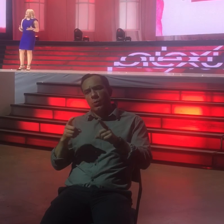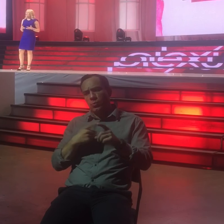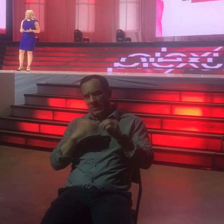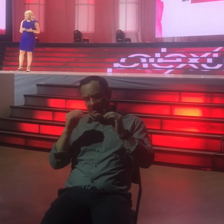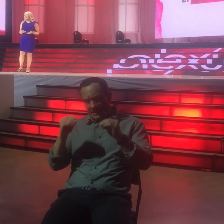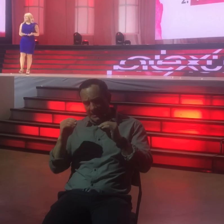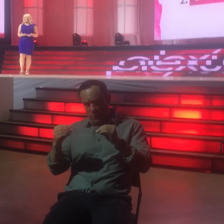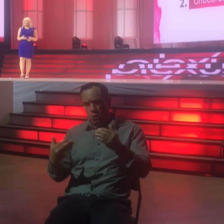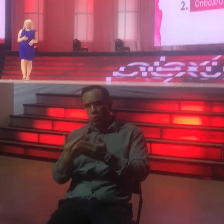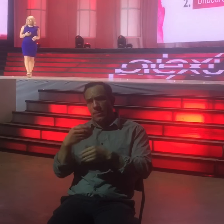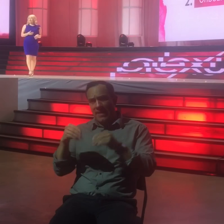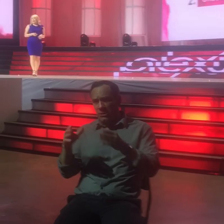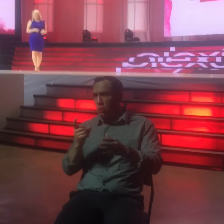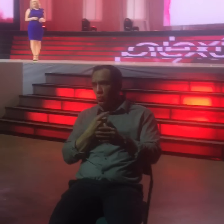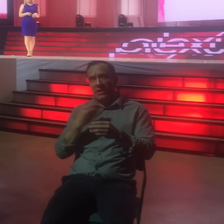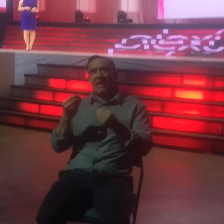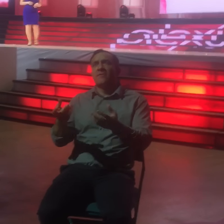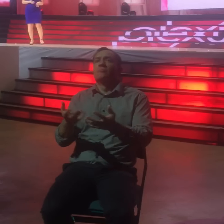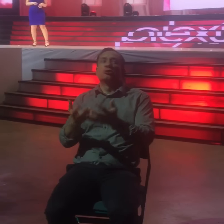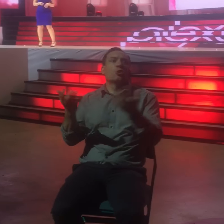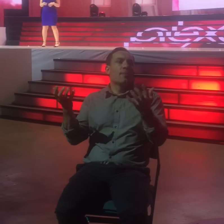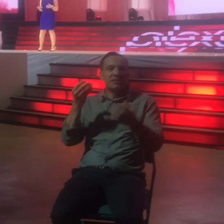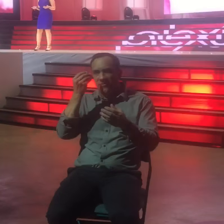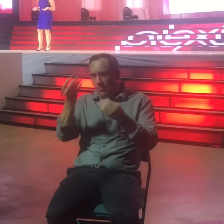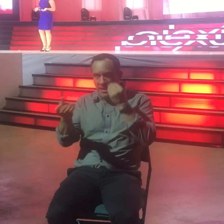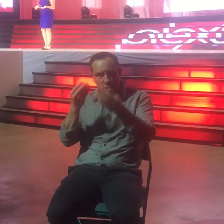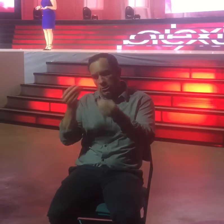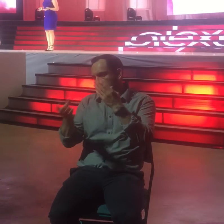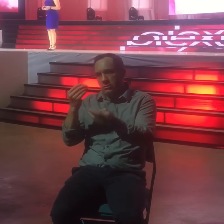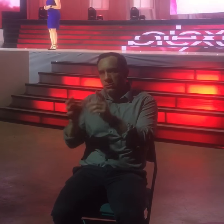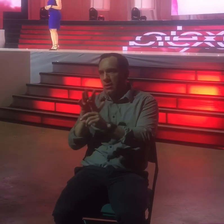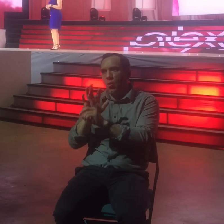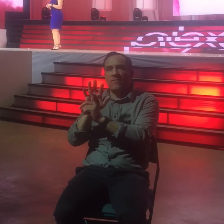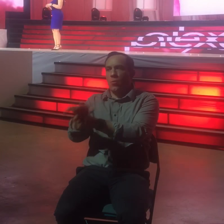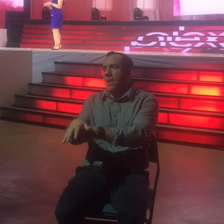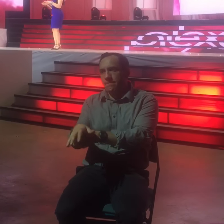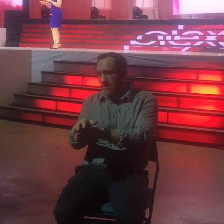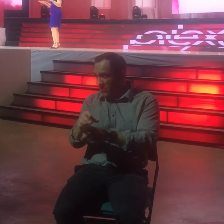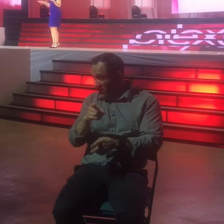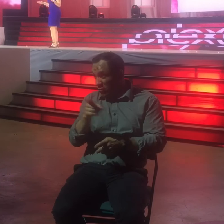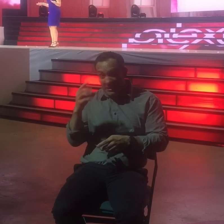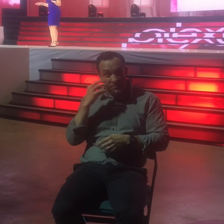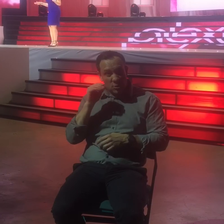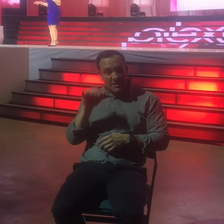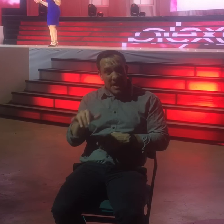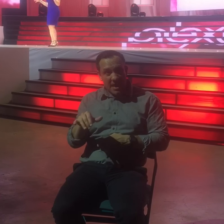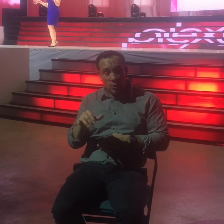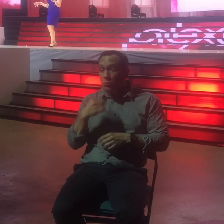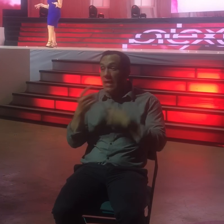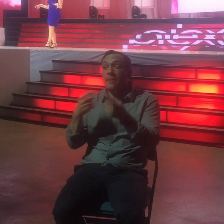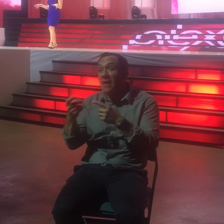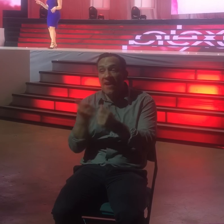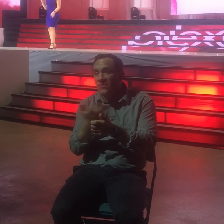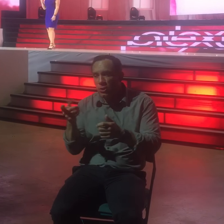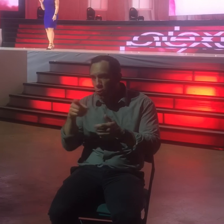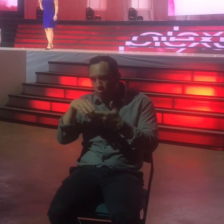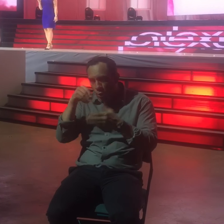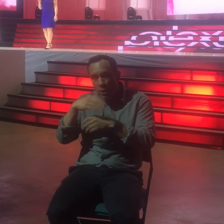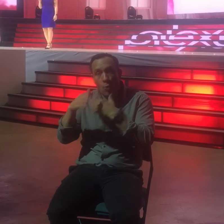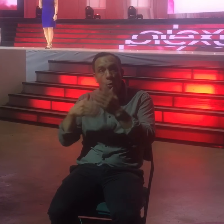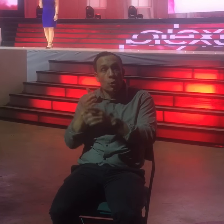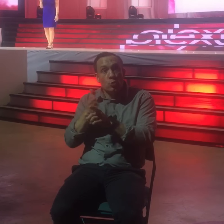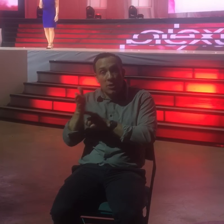them so much information that they become overwhelmed. Have you ever been there? Telling them everything you've ever learned in your entire career in